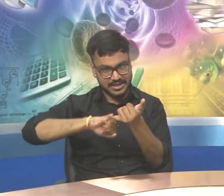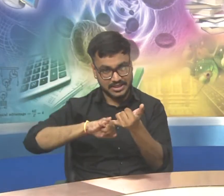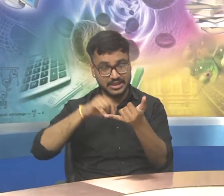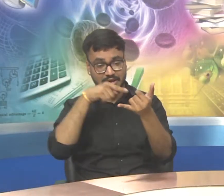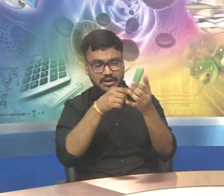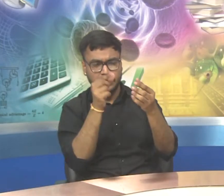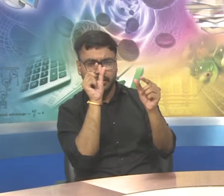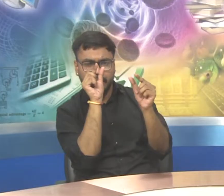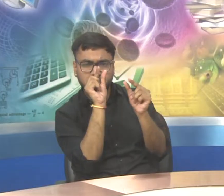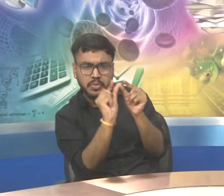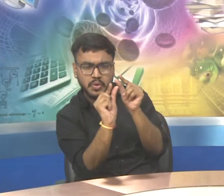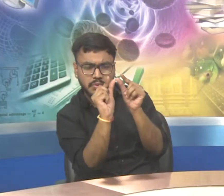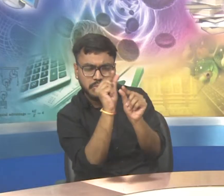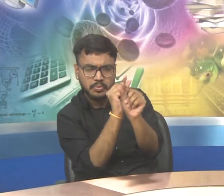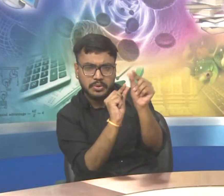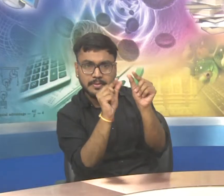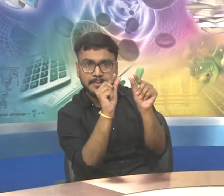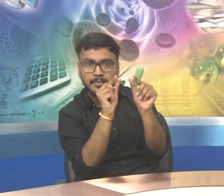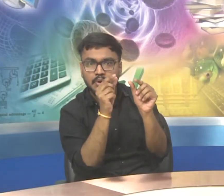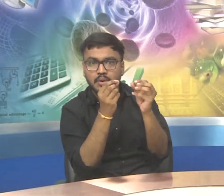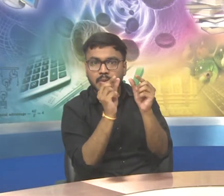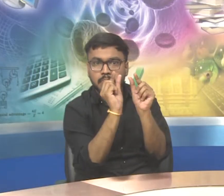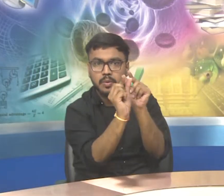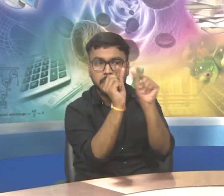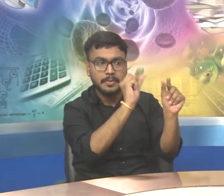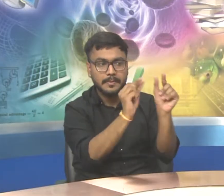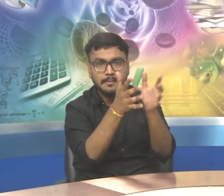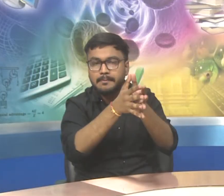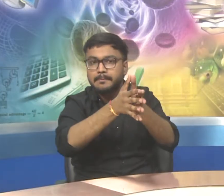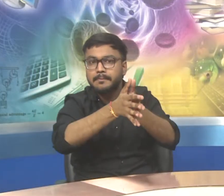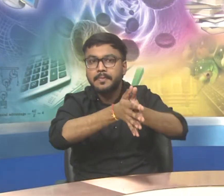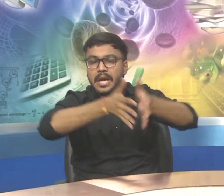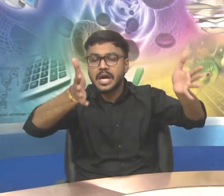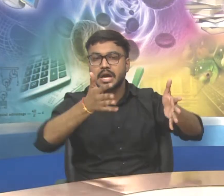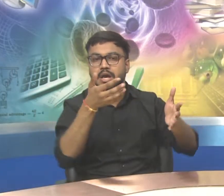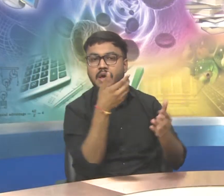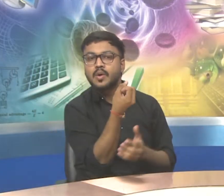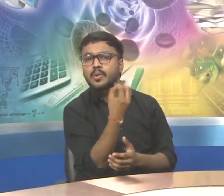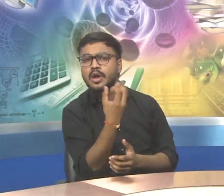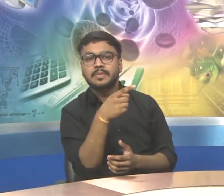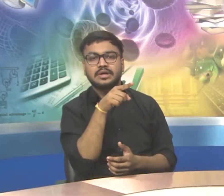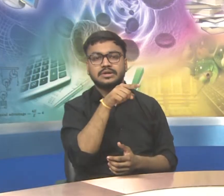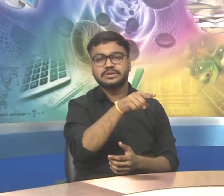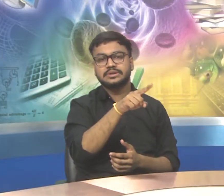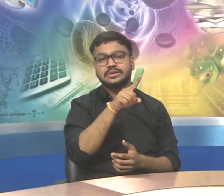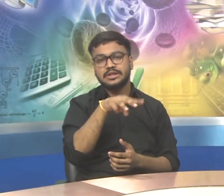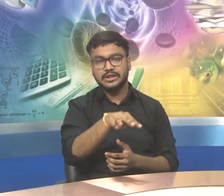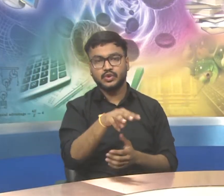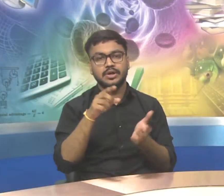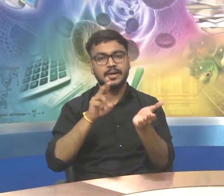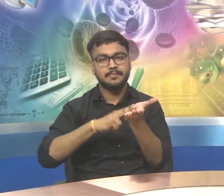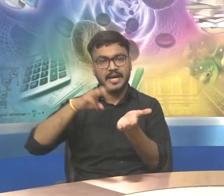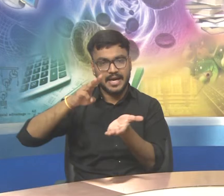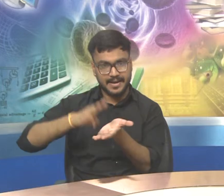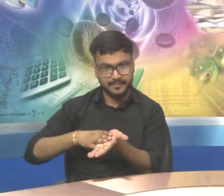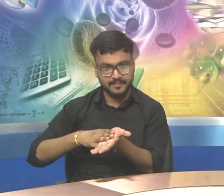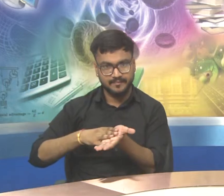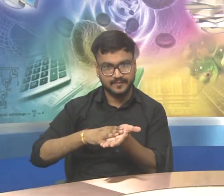which is large particles like more than 10 nm, 1000 nm.